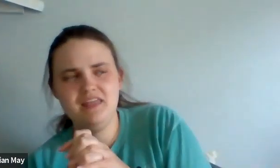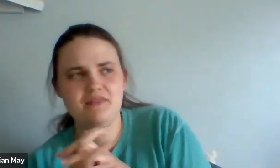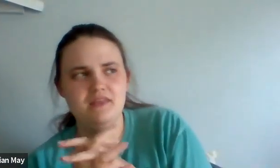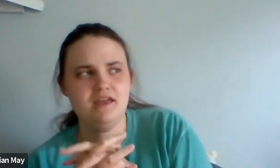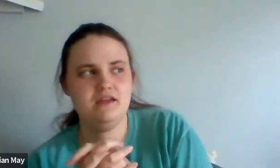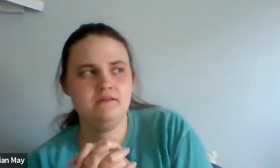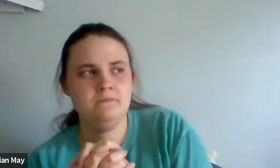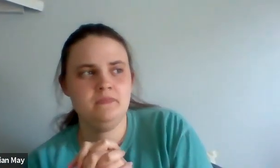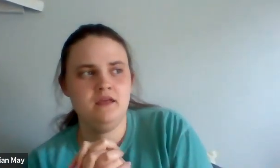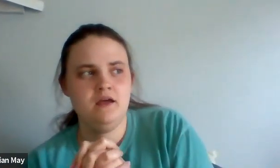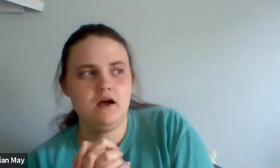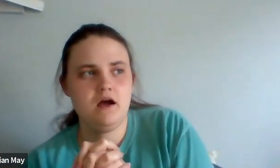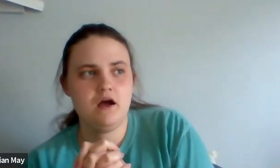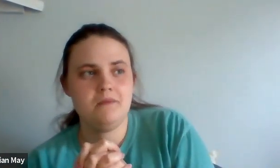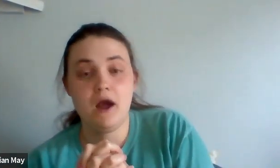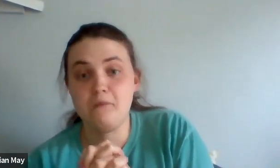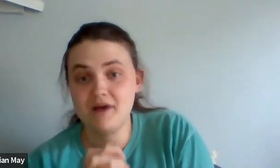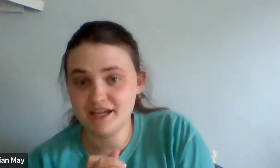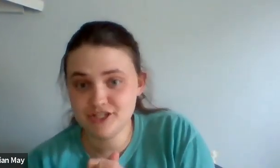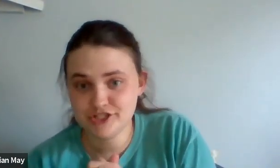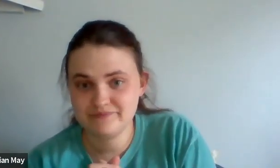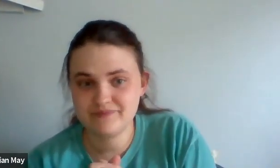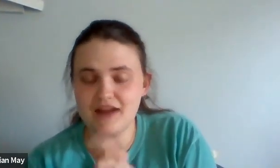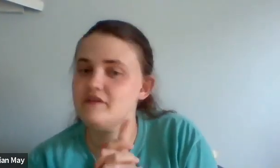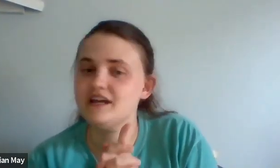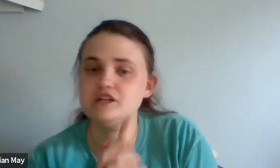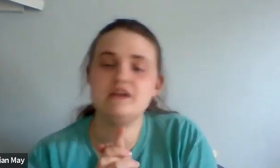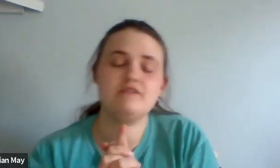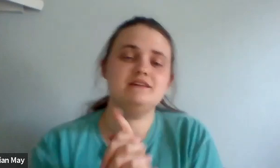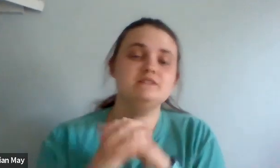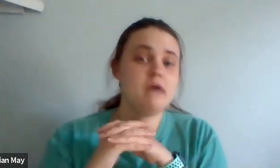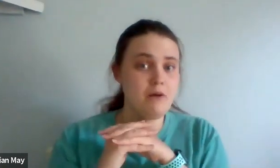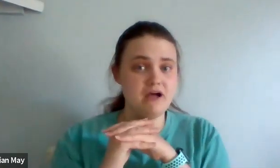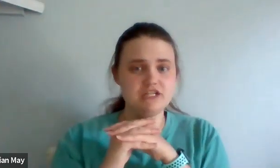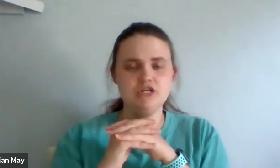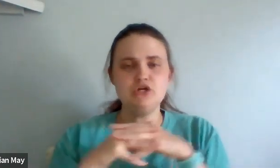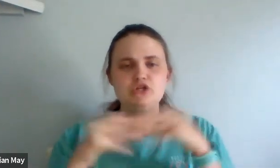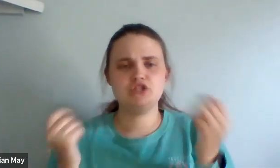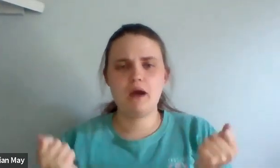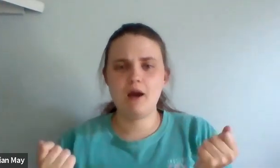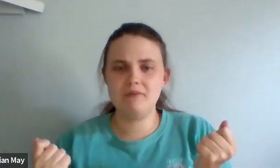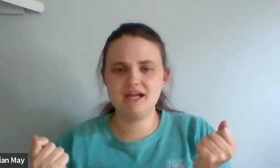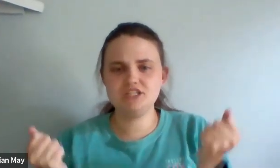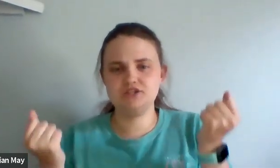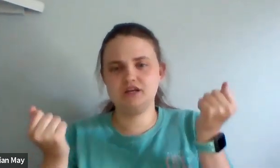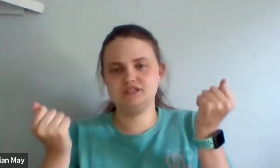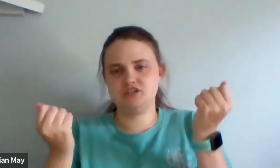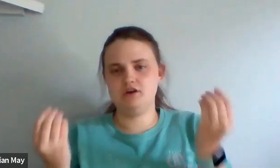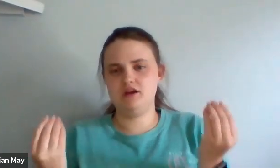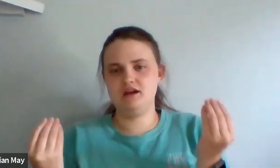And then how much? I don't think I showed the other class this, but how much? So how much is you're going to start kind of